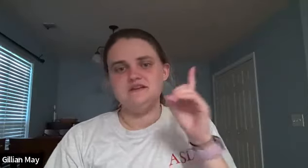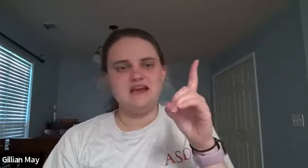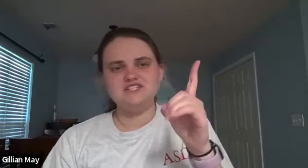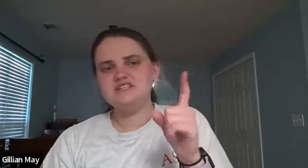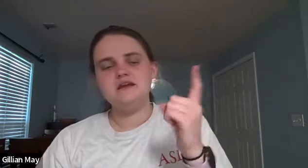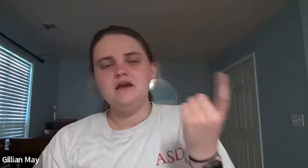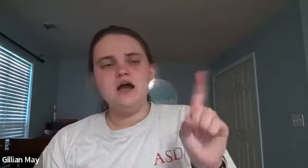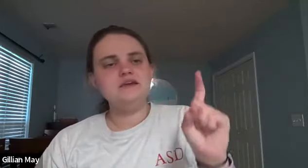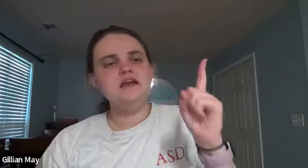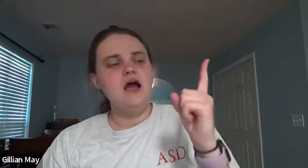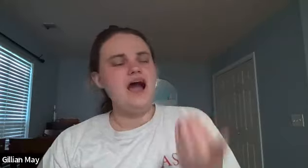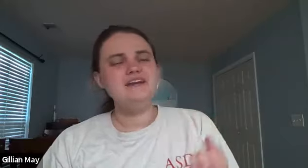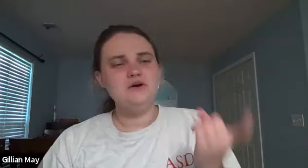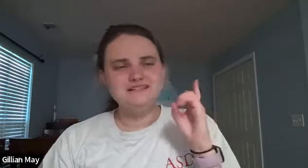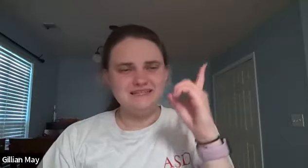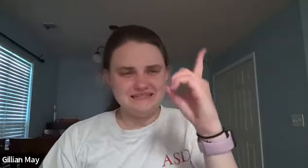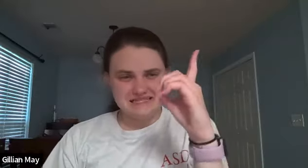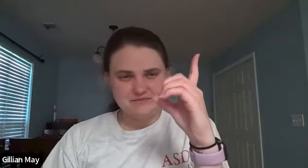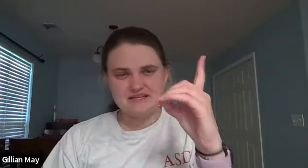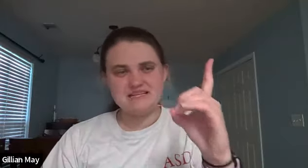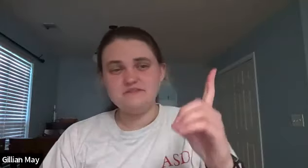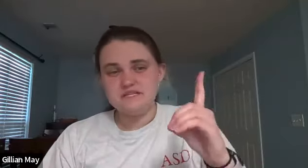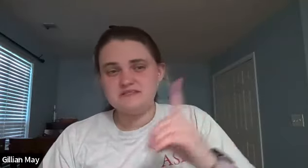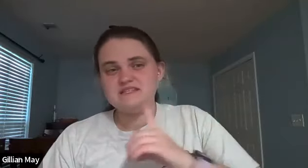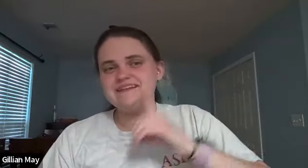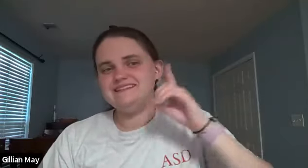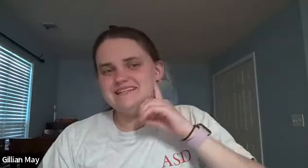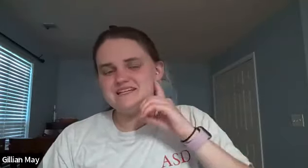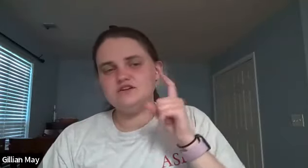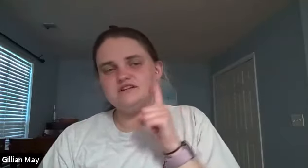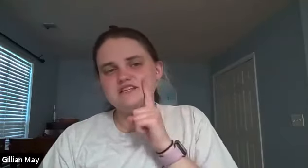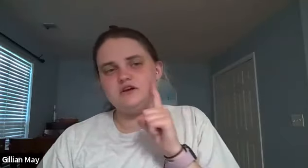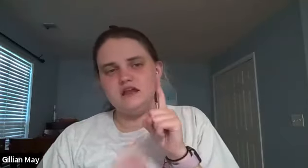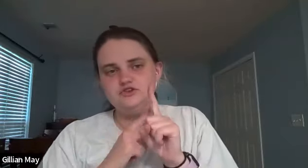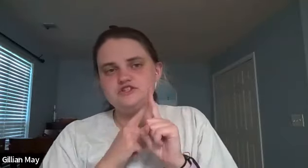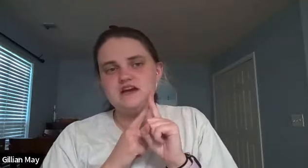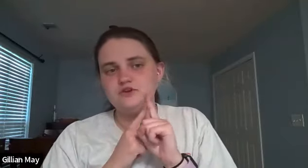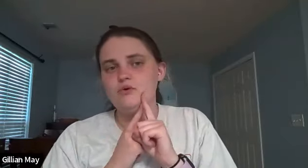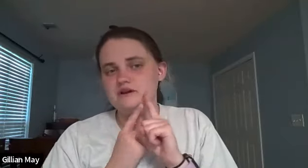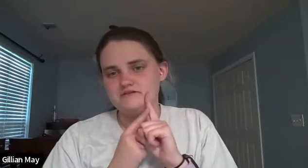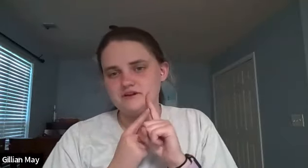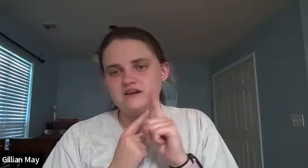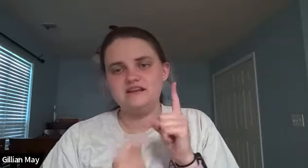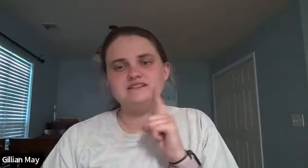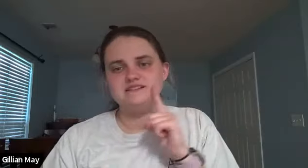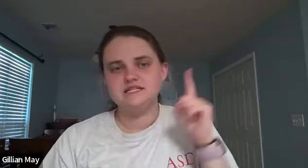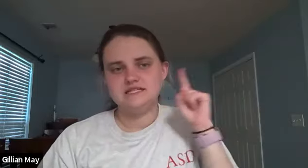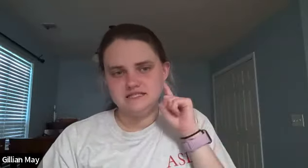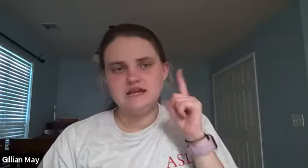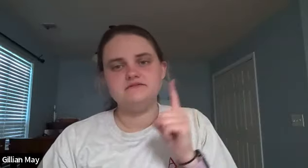Yeah, it's just like, I mean, I know I said a D, but it doesn't have to be a specific D, as long as like you just have your pointer finger in it. Deaf.